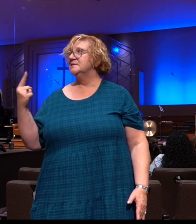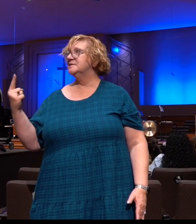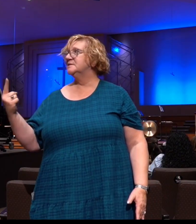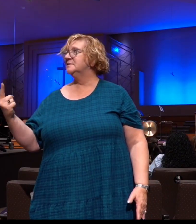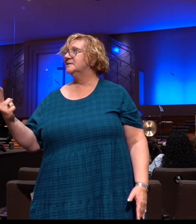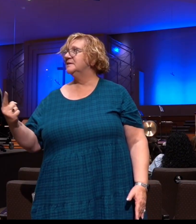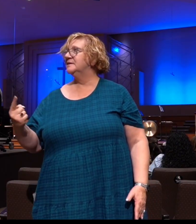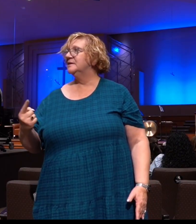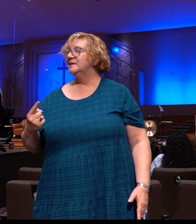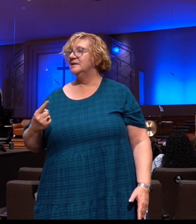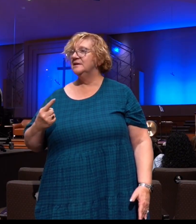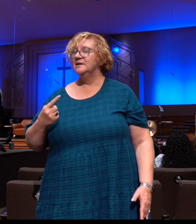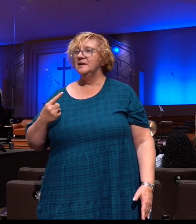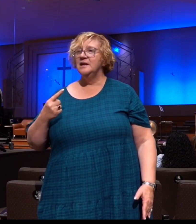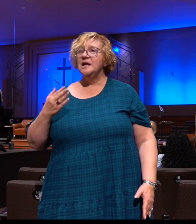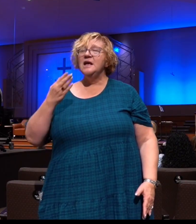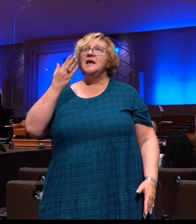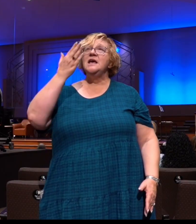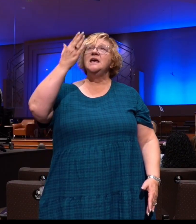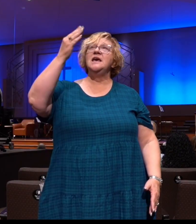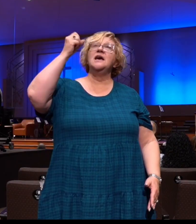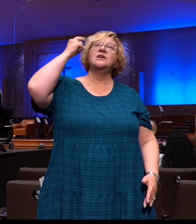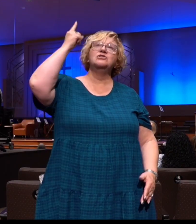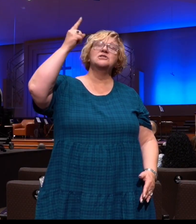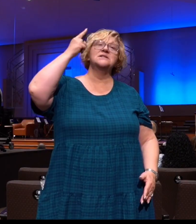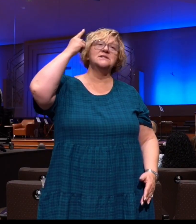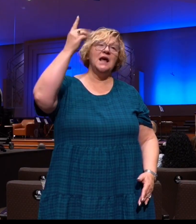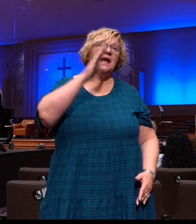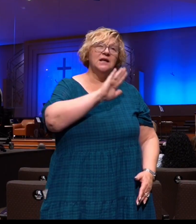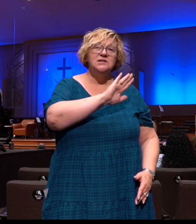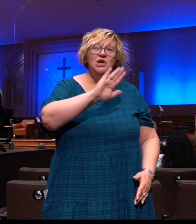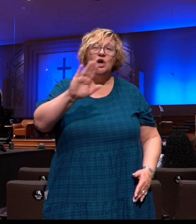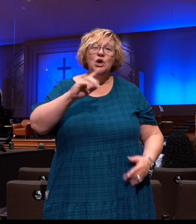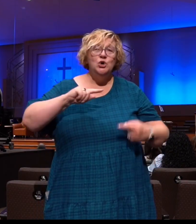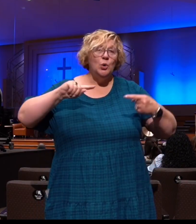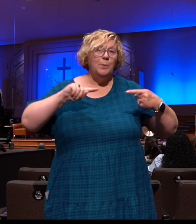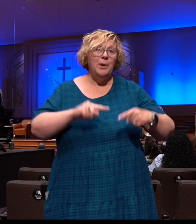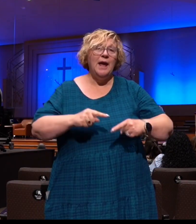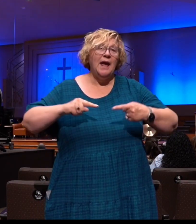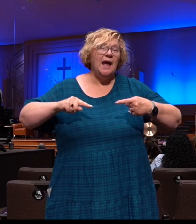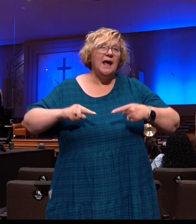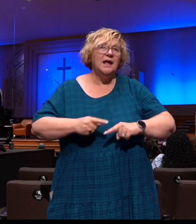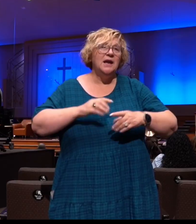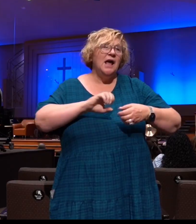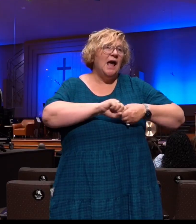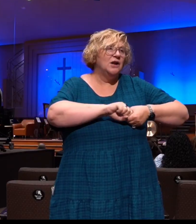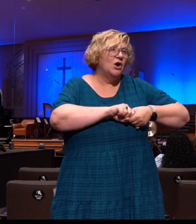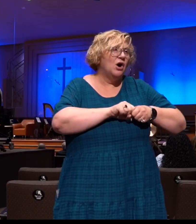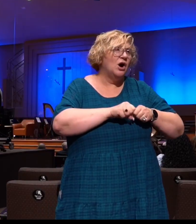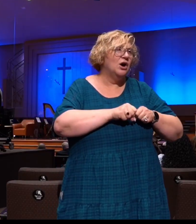day. He is no stranger to your hurt, your